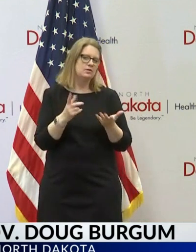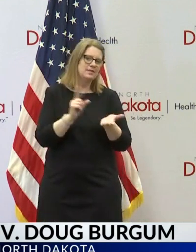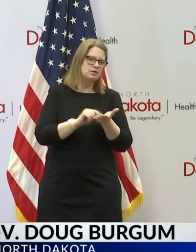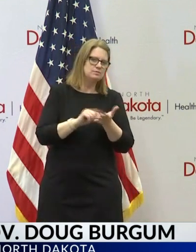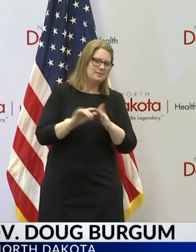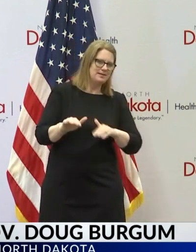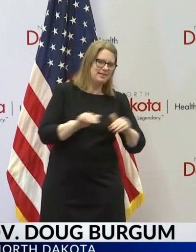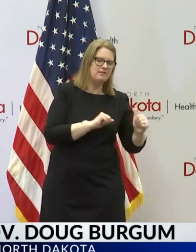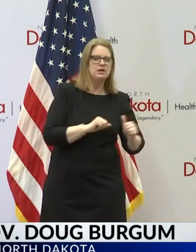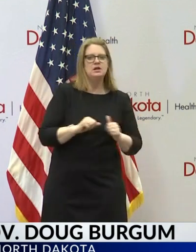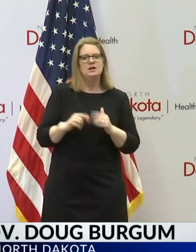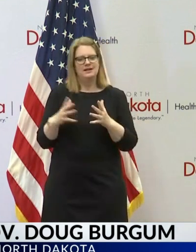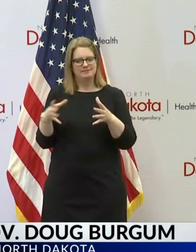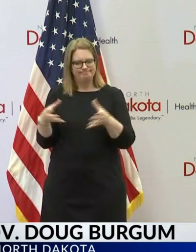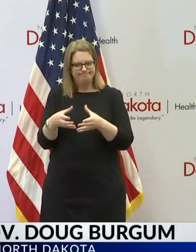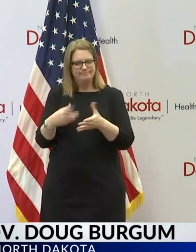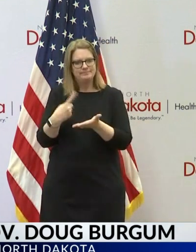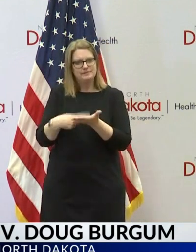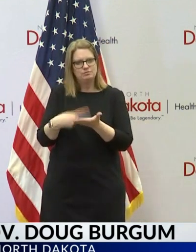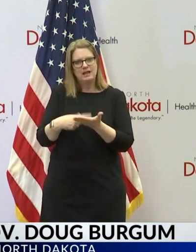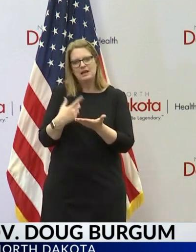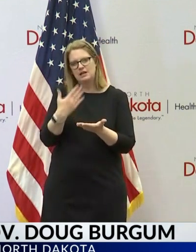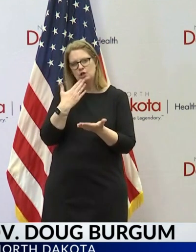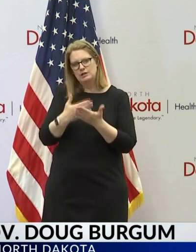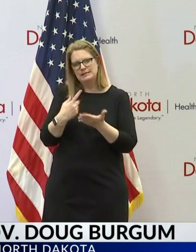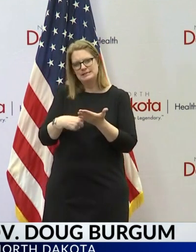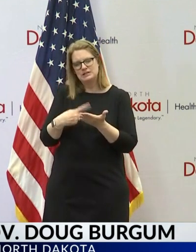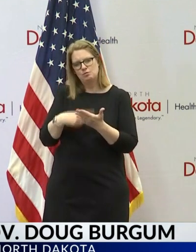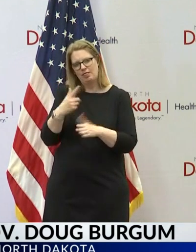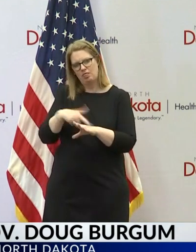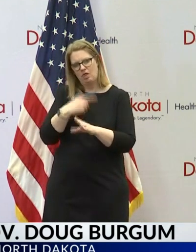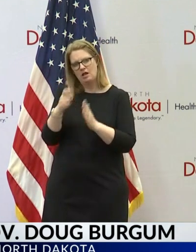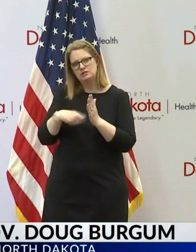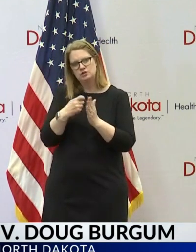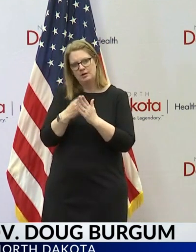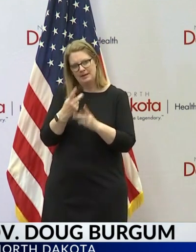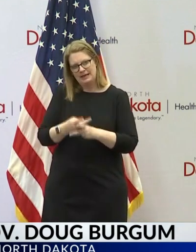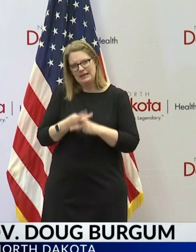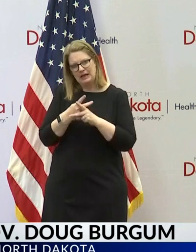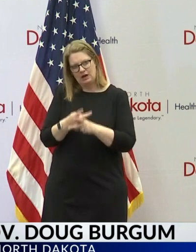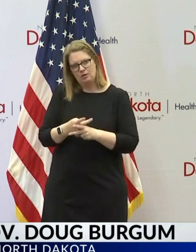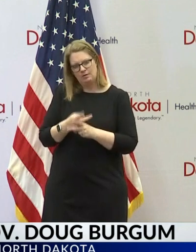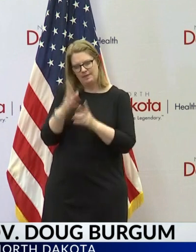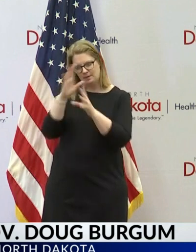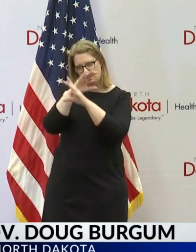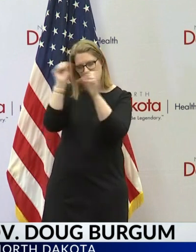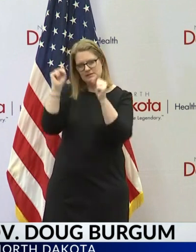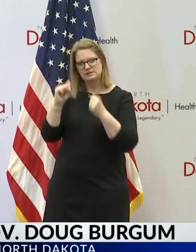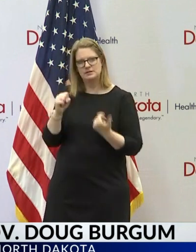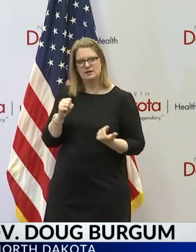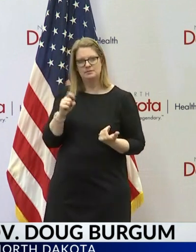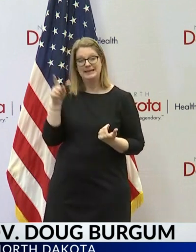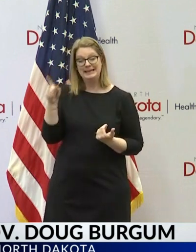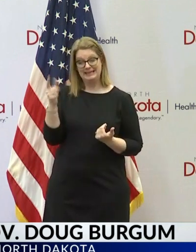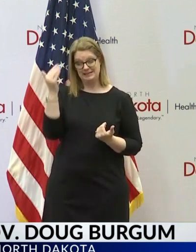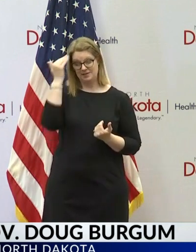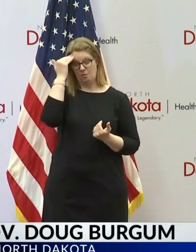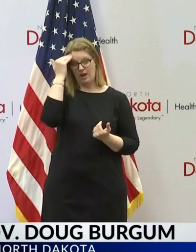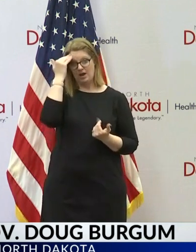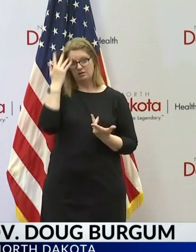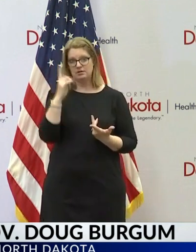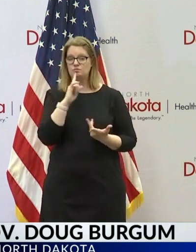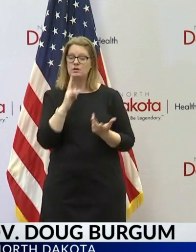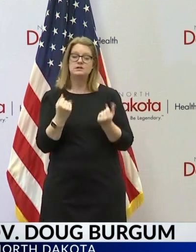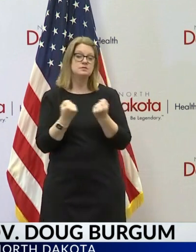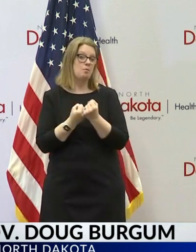had left. We did have a good discussion about long-term care with the president. And so again, I think he's aware. And certainly